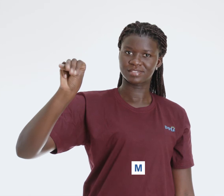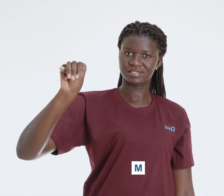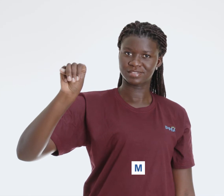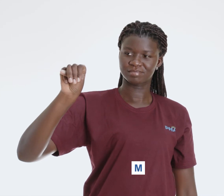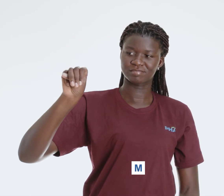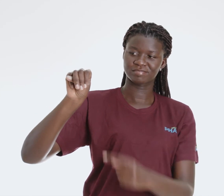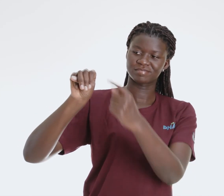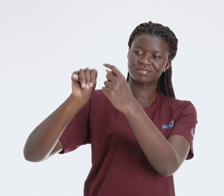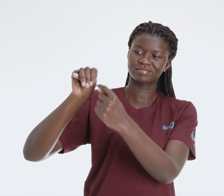M,